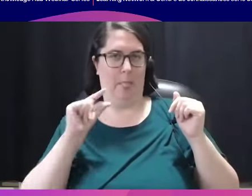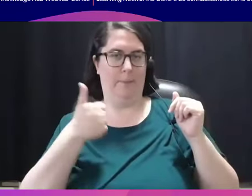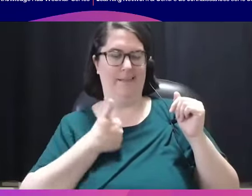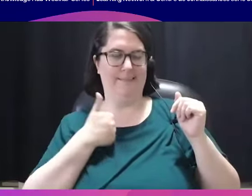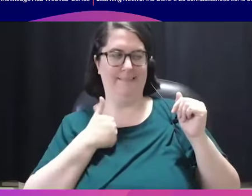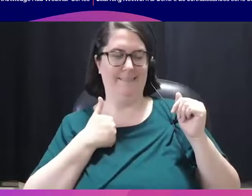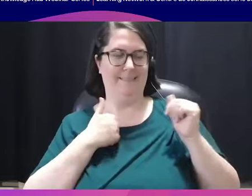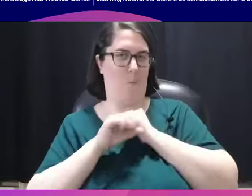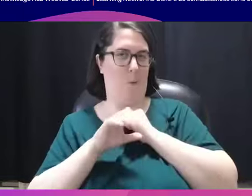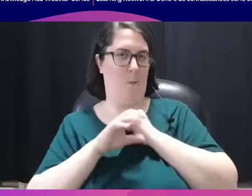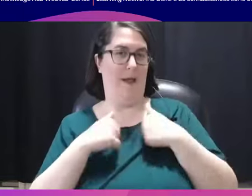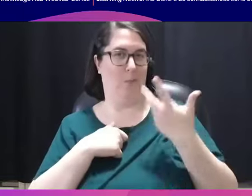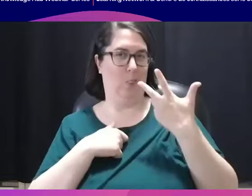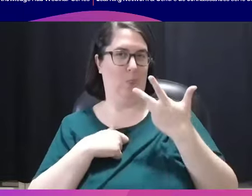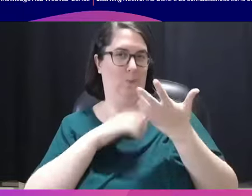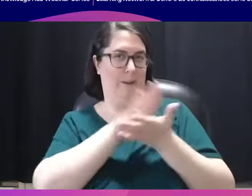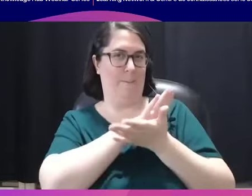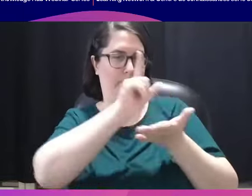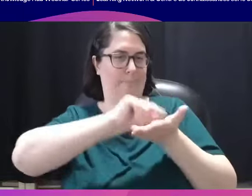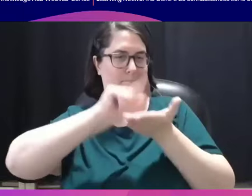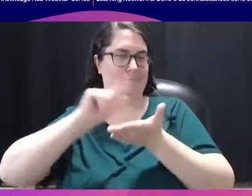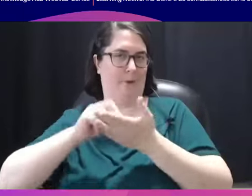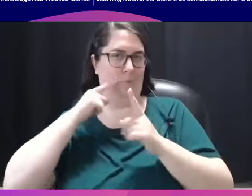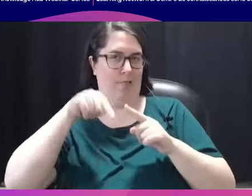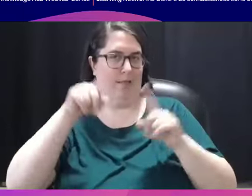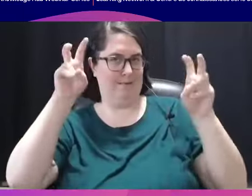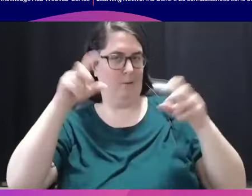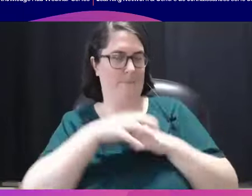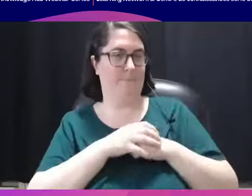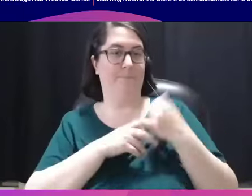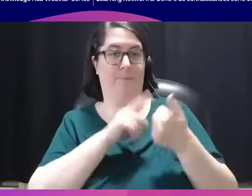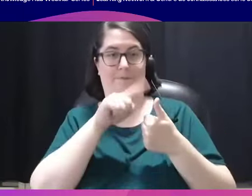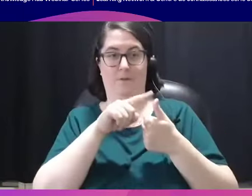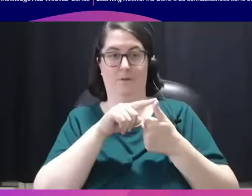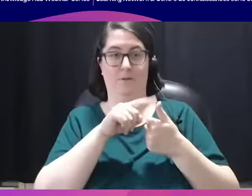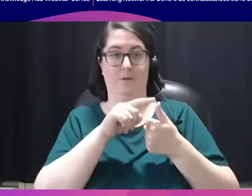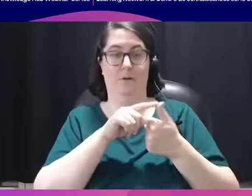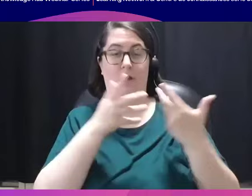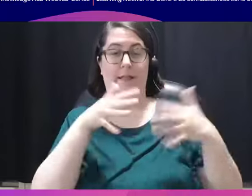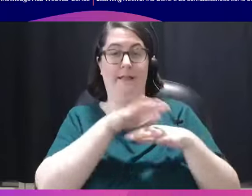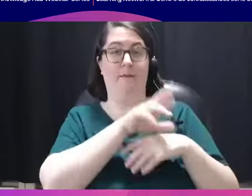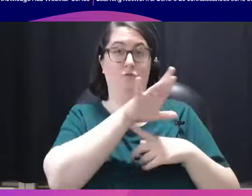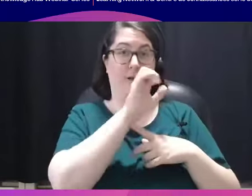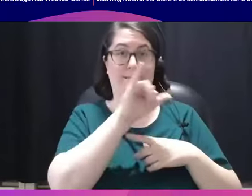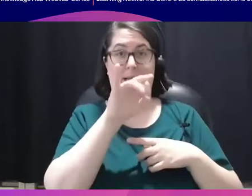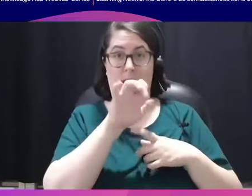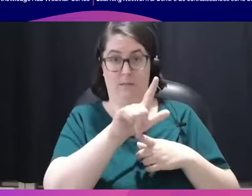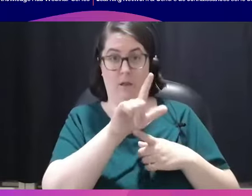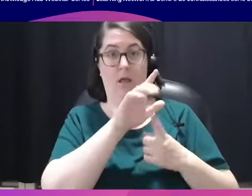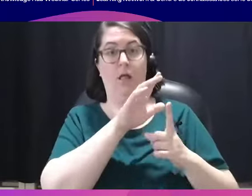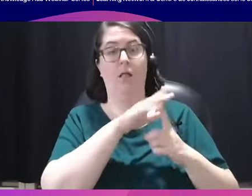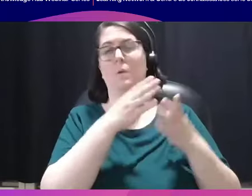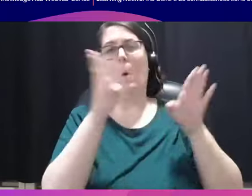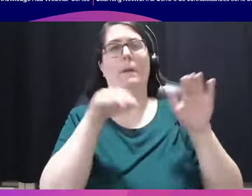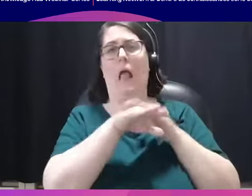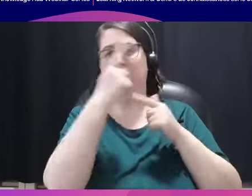that I have published 3 papers on incels so far. The first one is on the intersection of race and incels. It is open